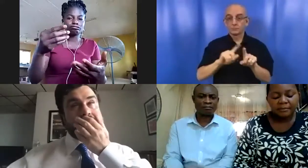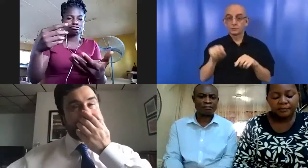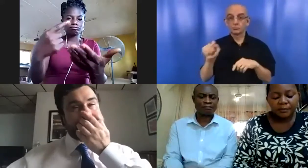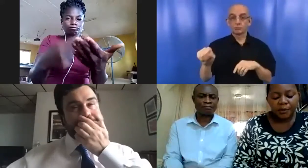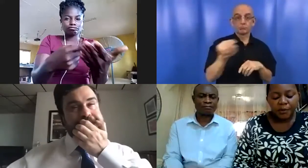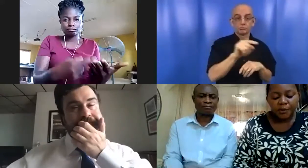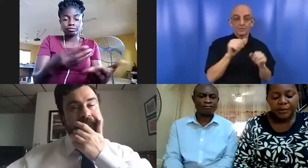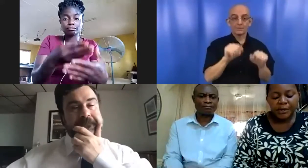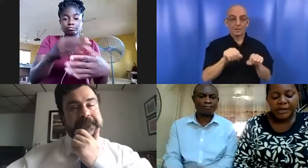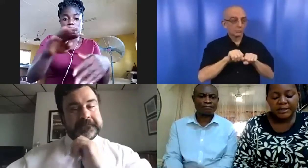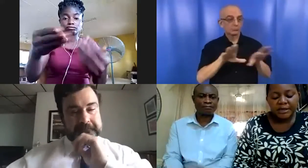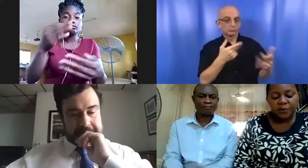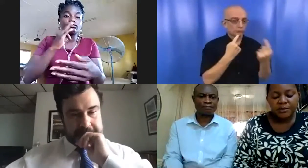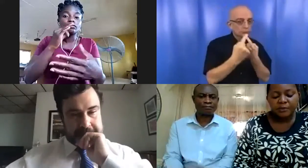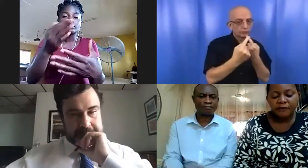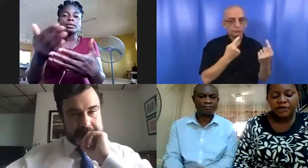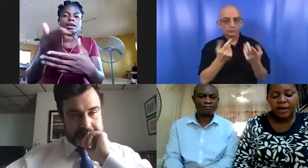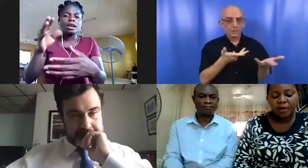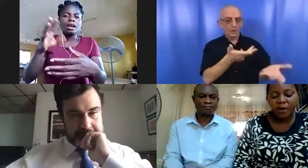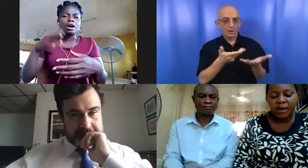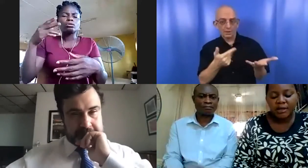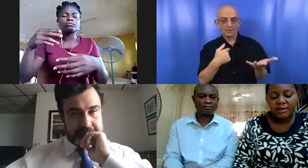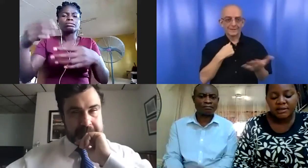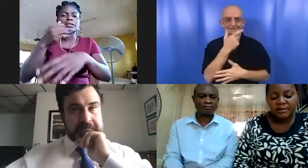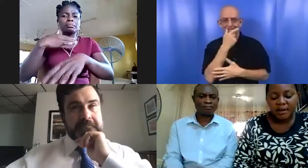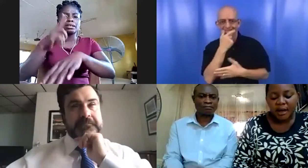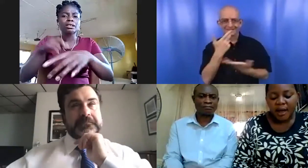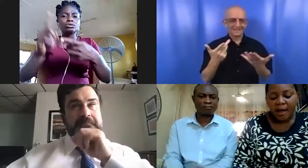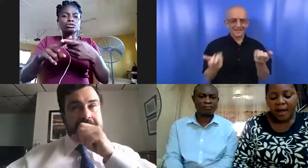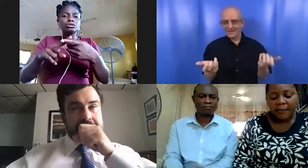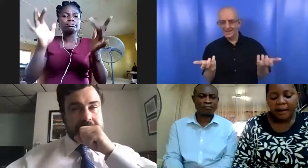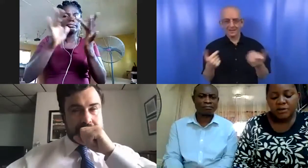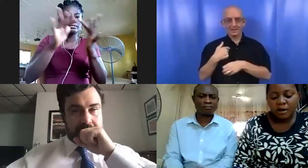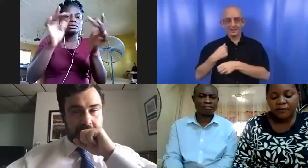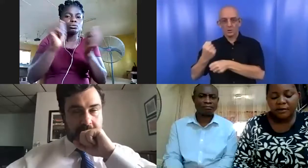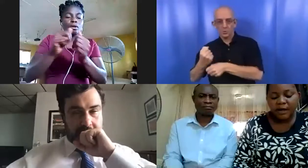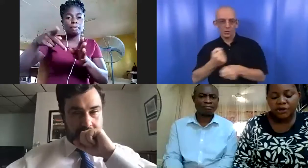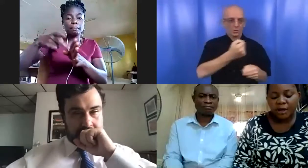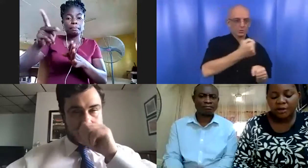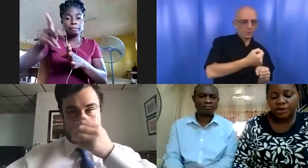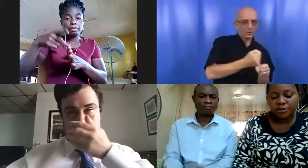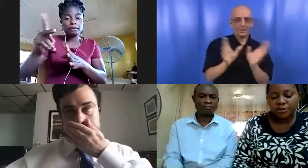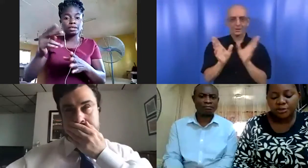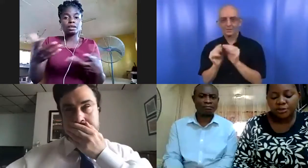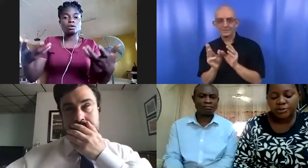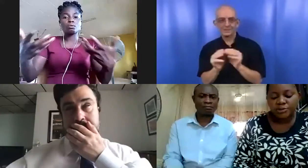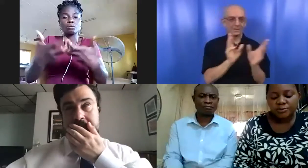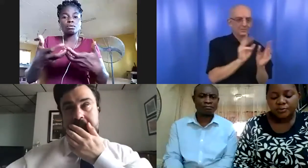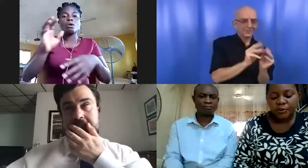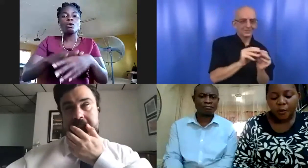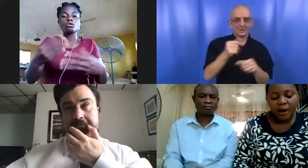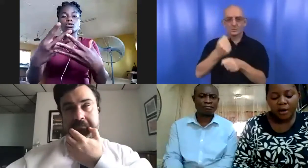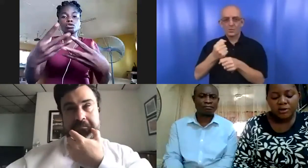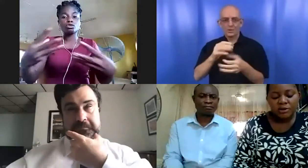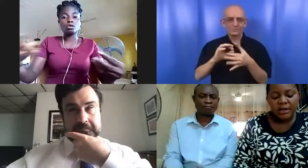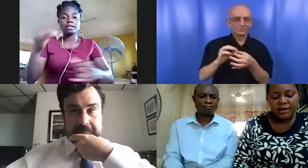time, ruminating with professional colleagues about solving national issues,